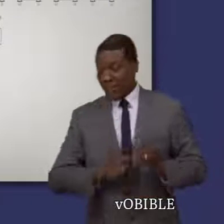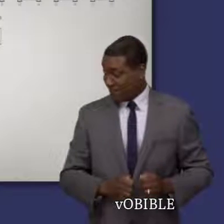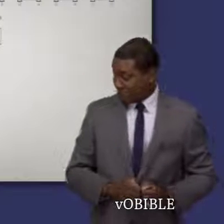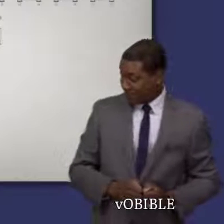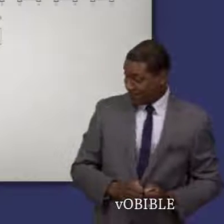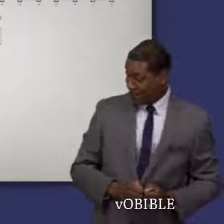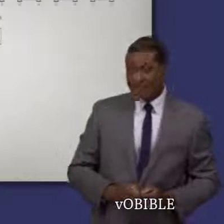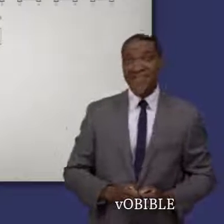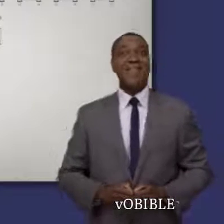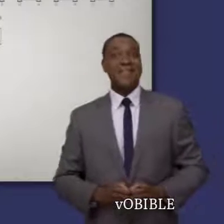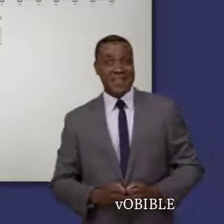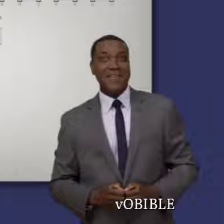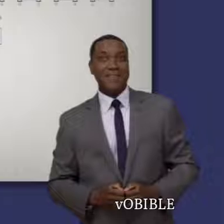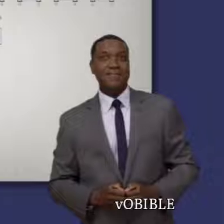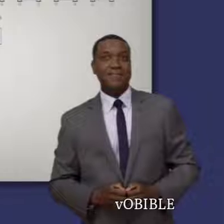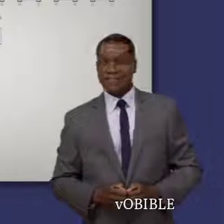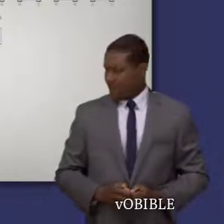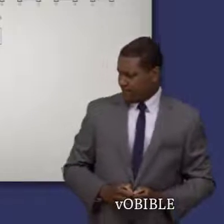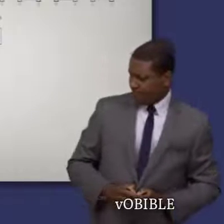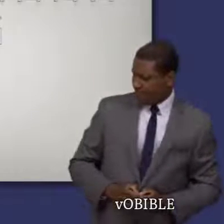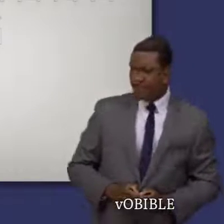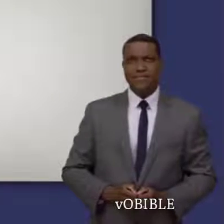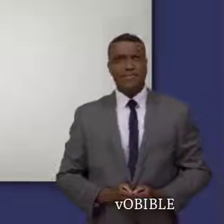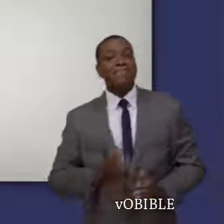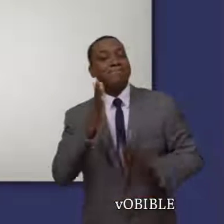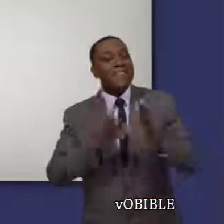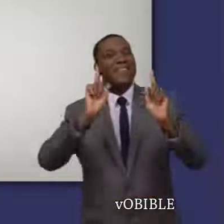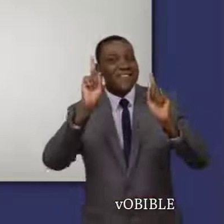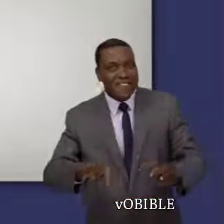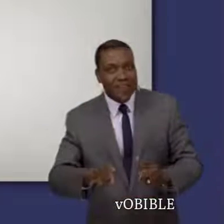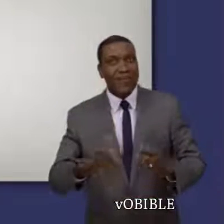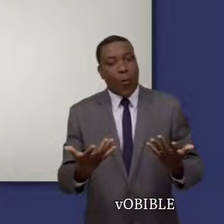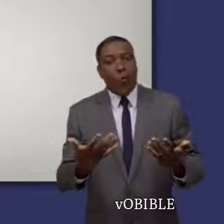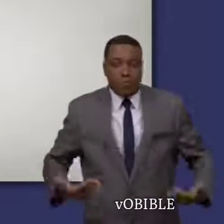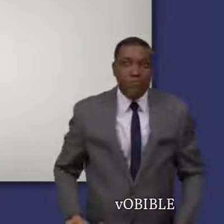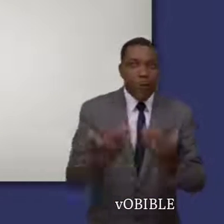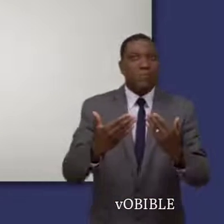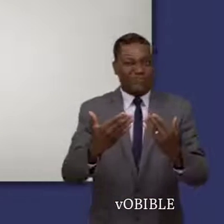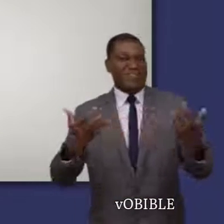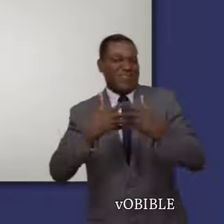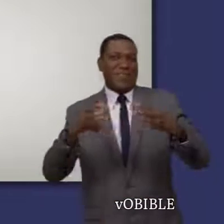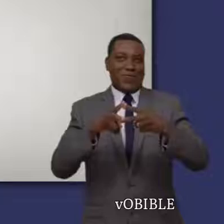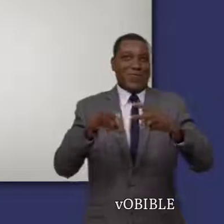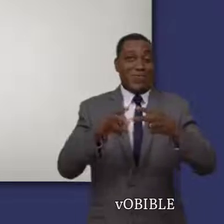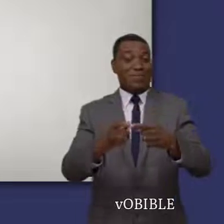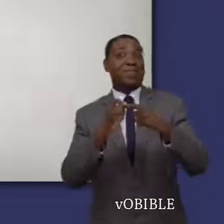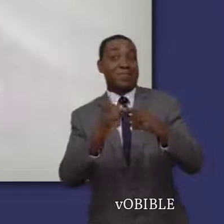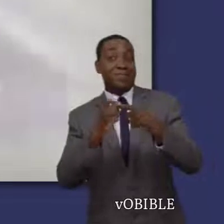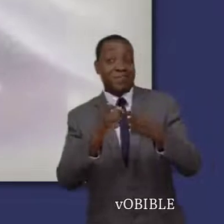and possibly Psalm 91. The name Genesis means origin or